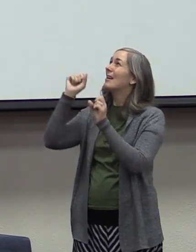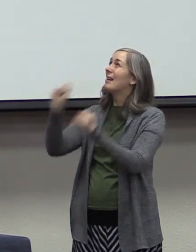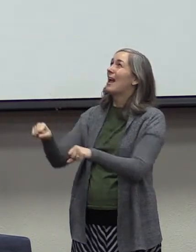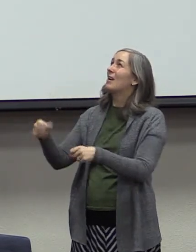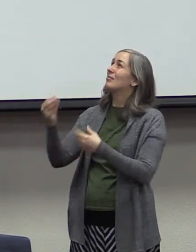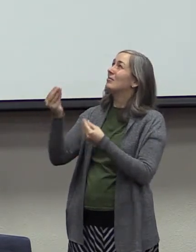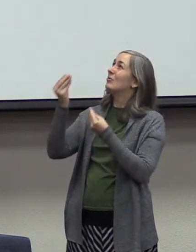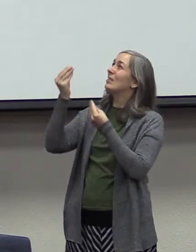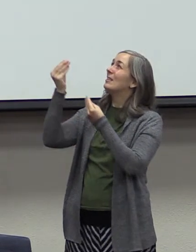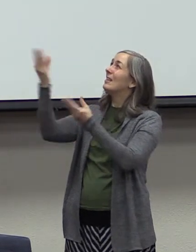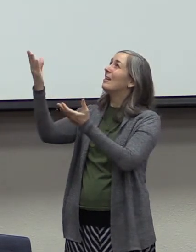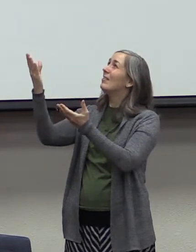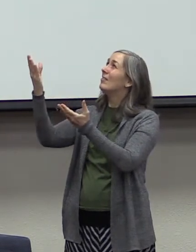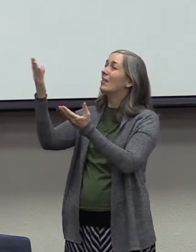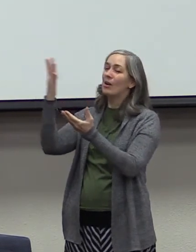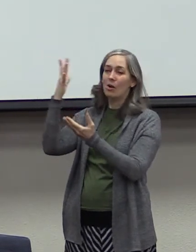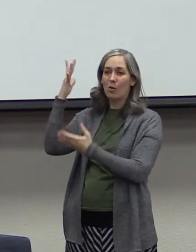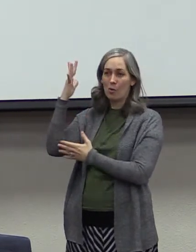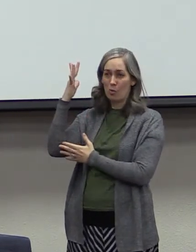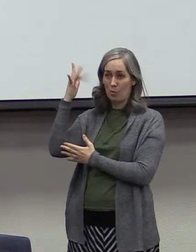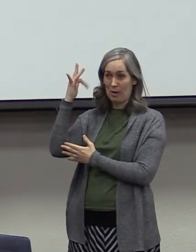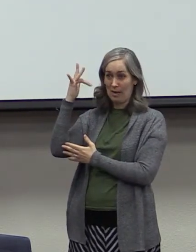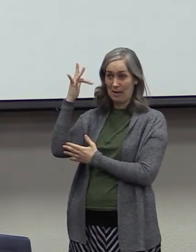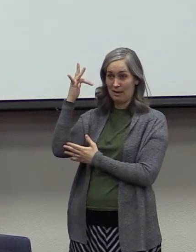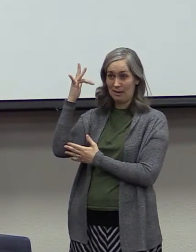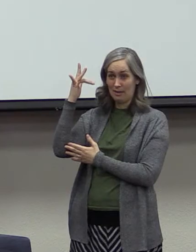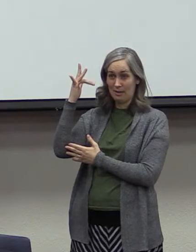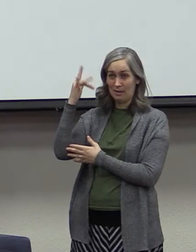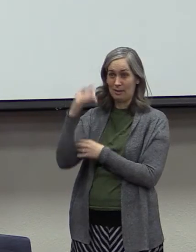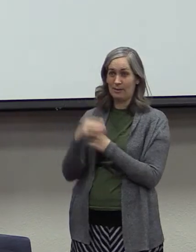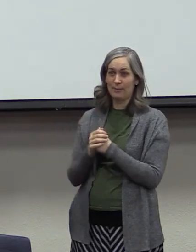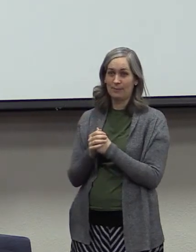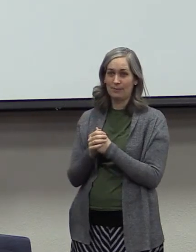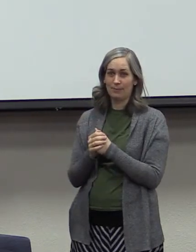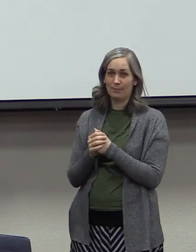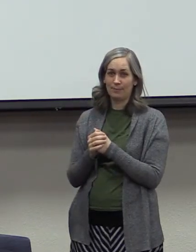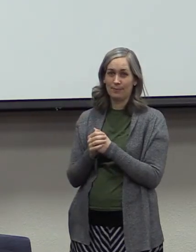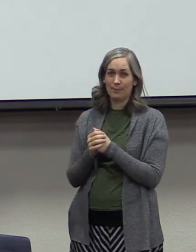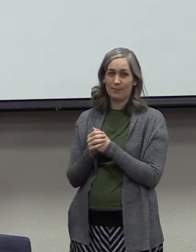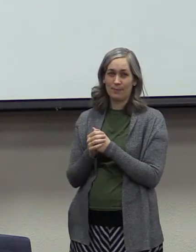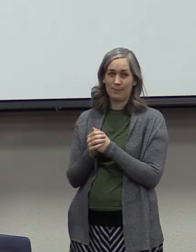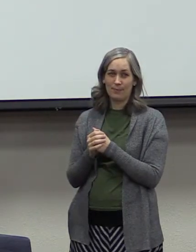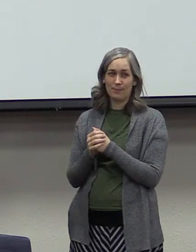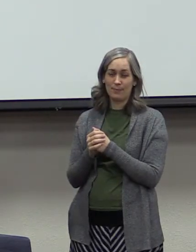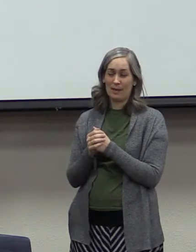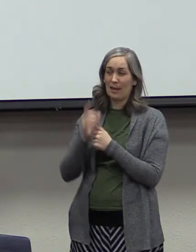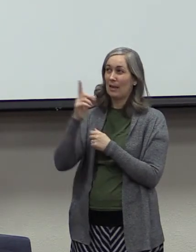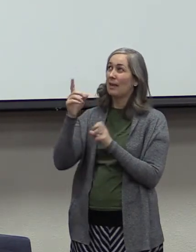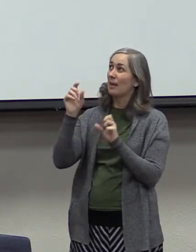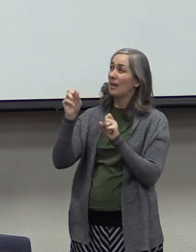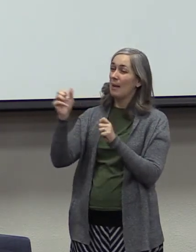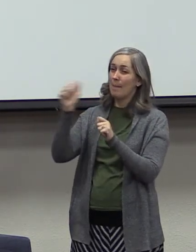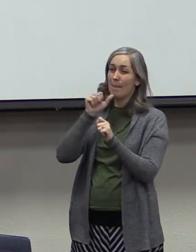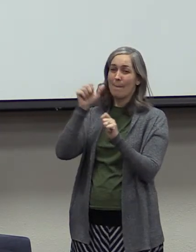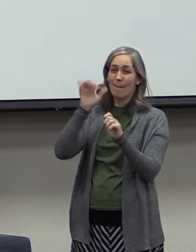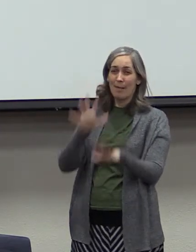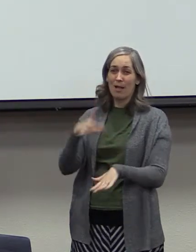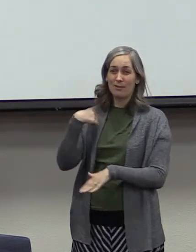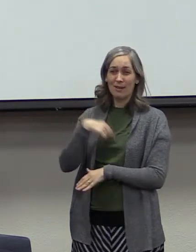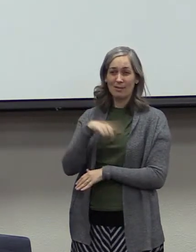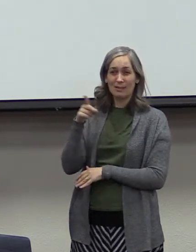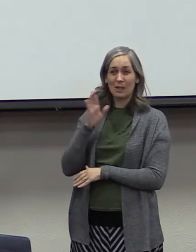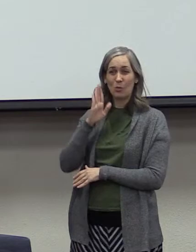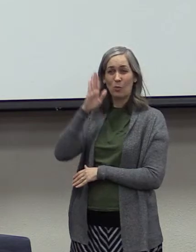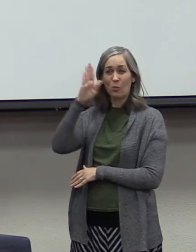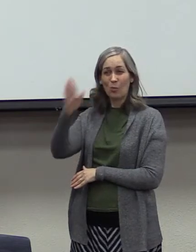Him. And why do we do that? Again, it's because He can bless us. And He will